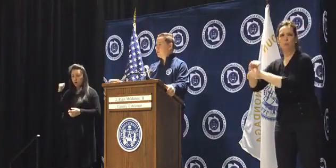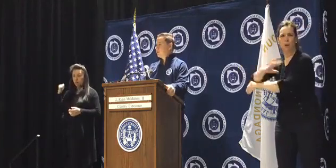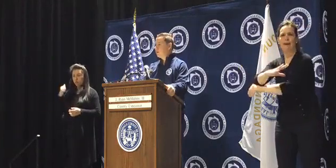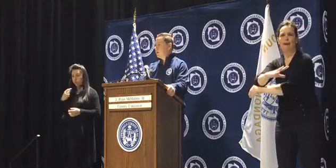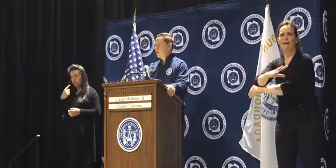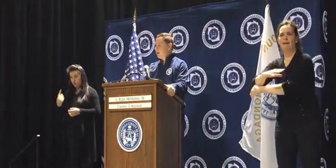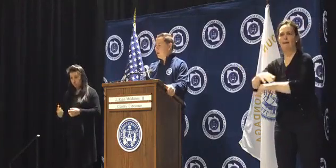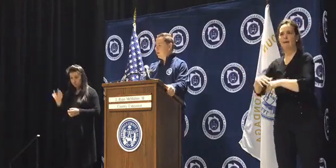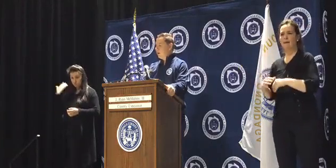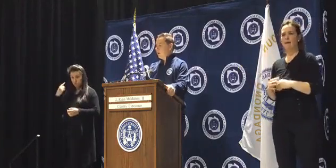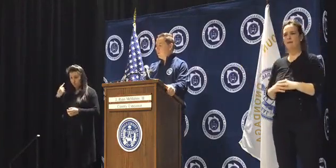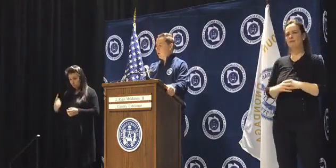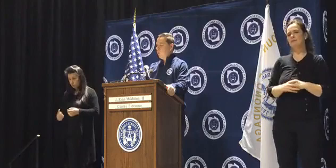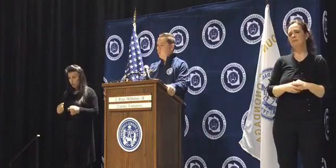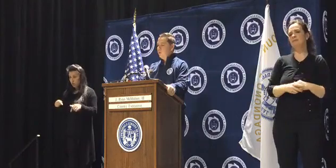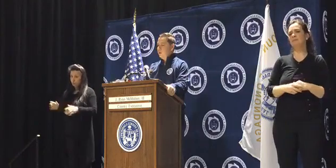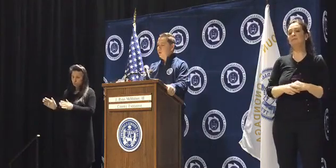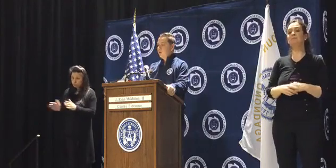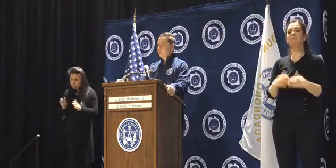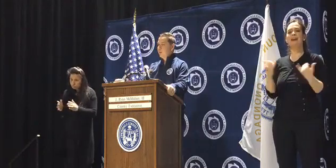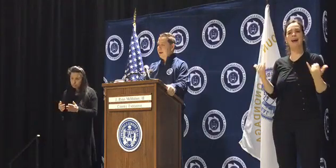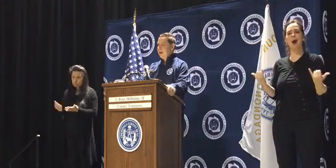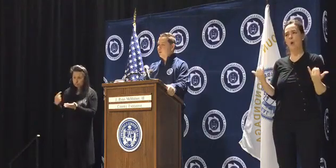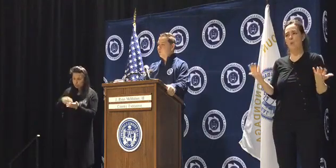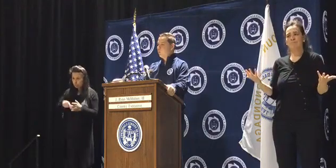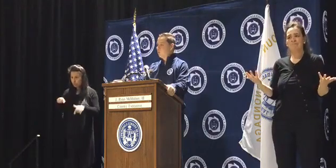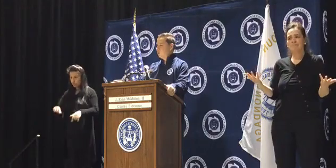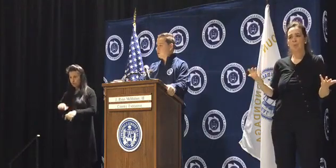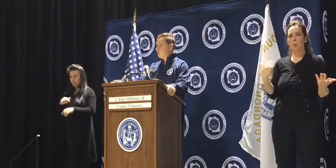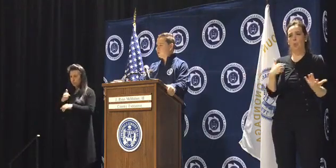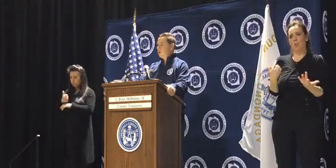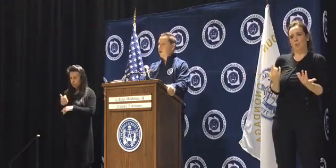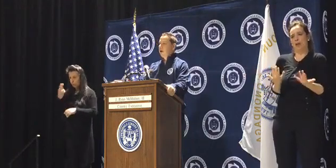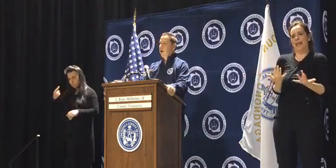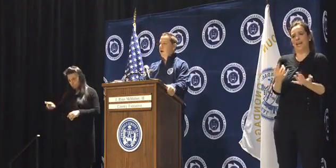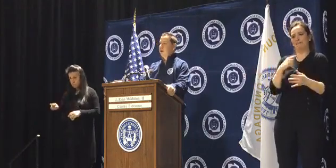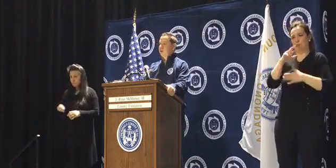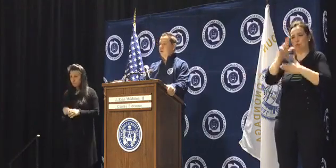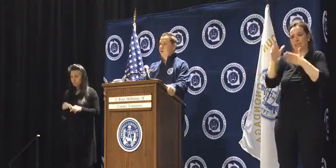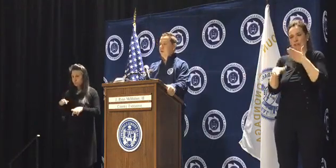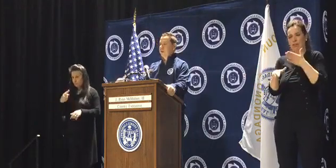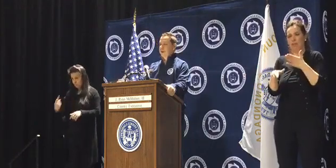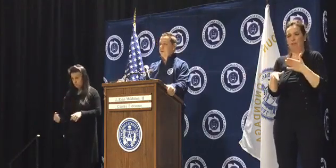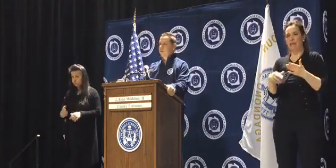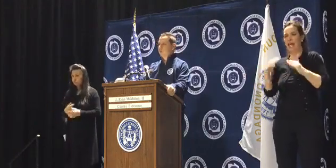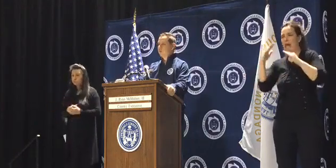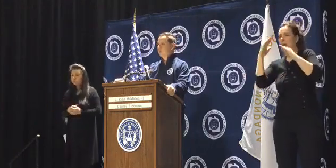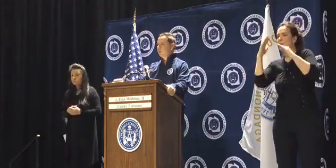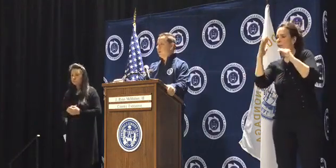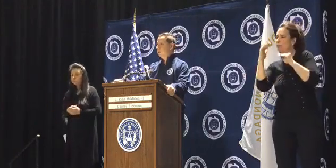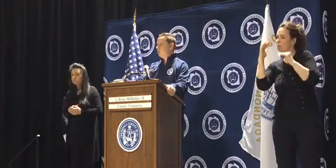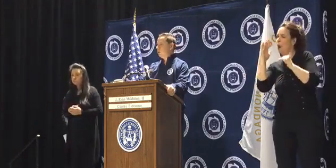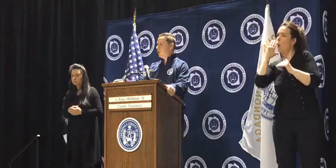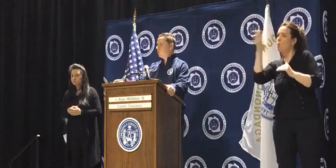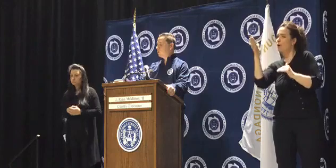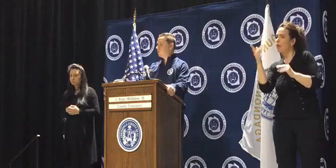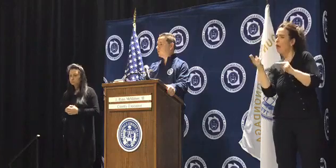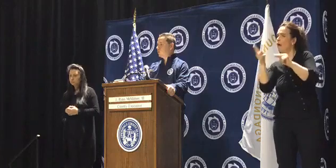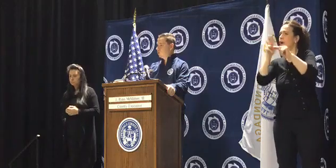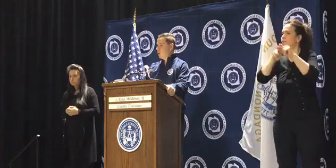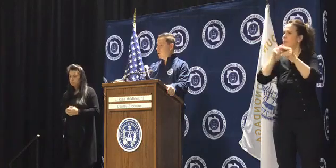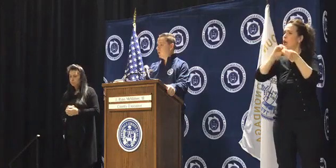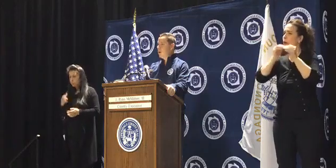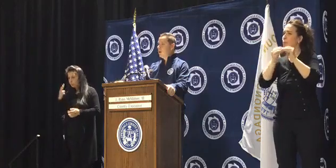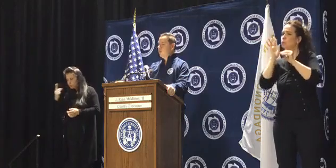come next, and what we've been doing is planning with resources. Certainly for the next 2-3 days, we think our